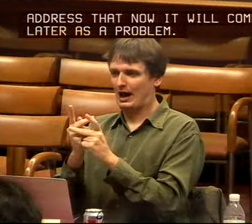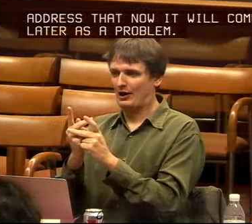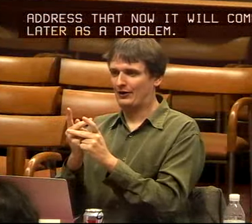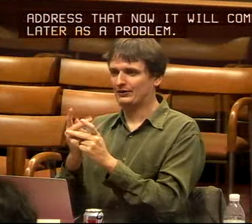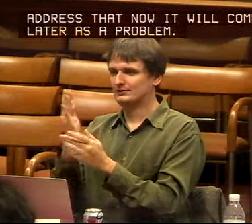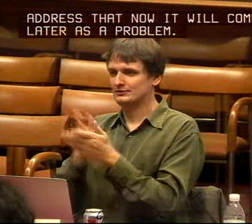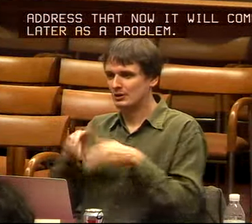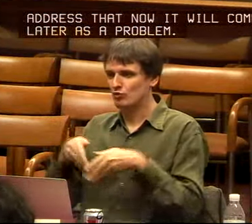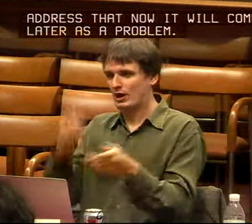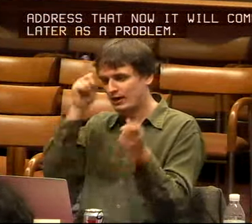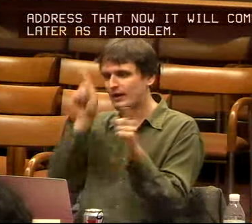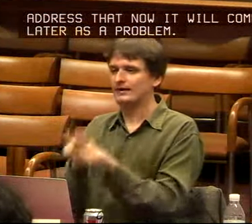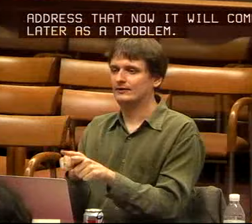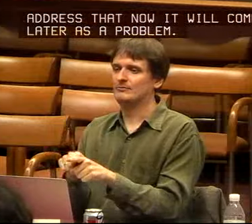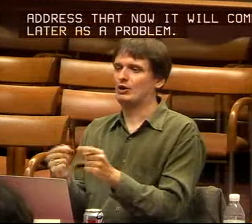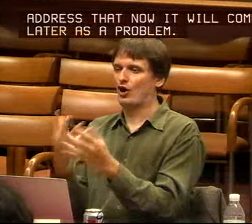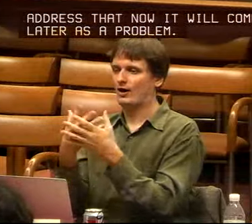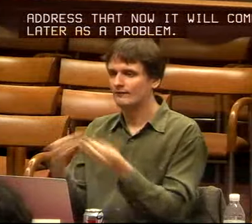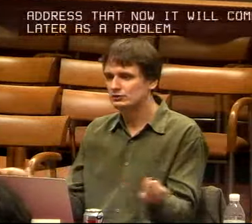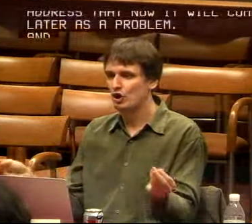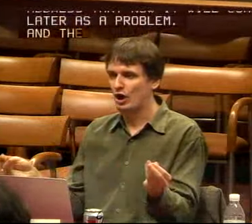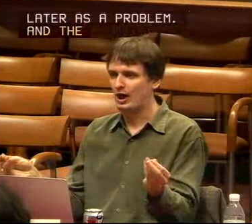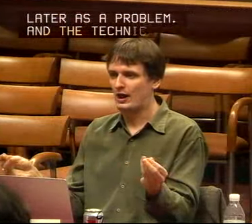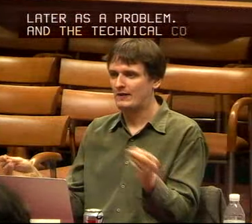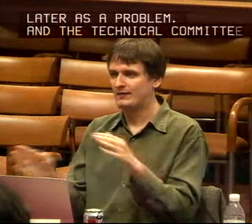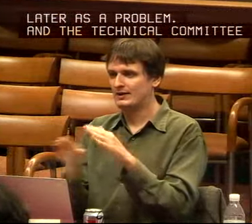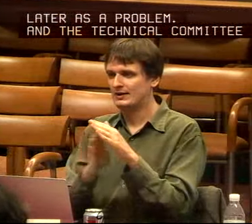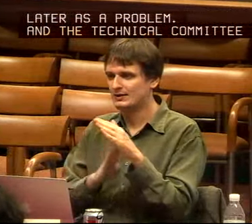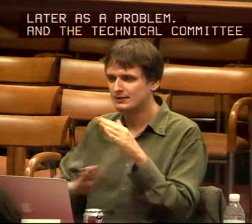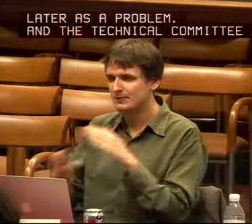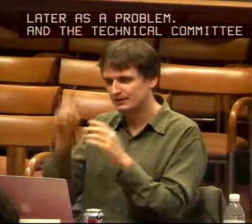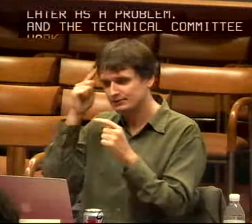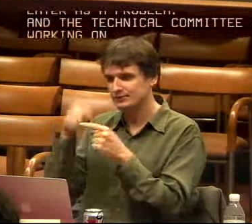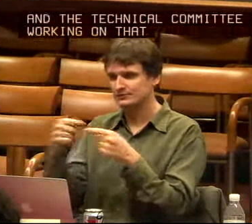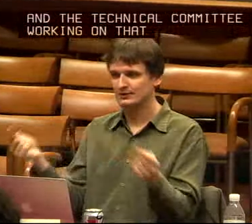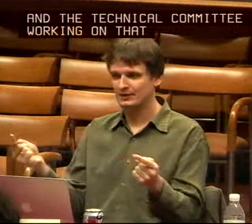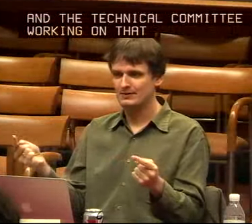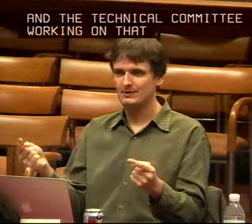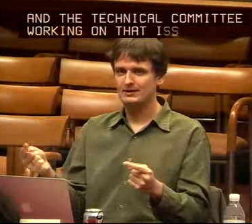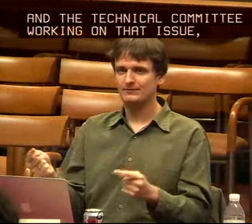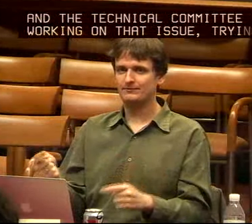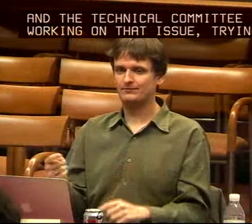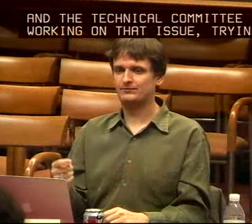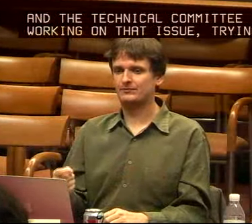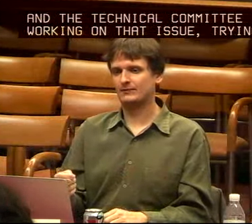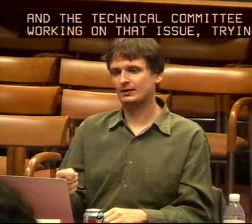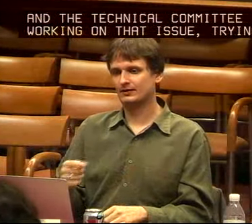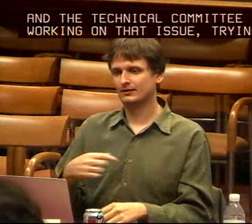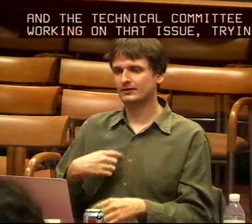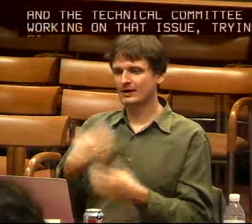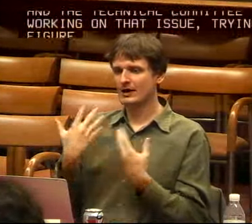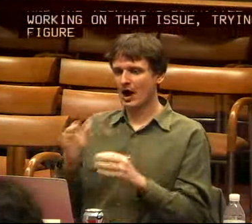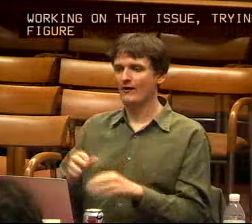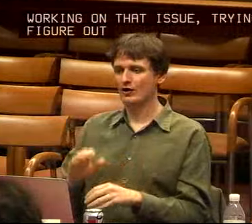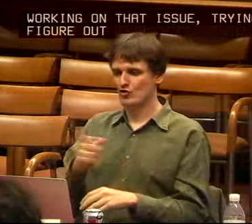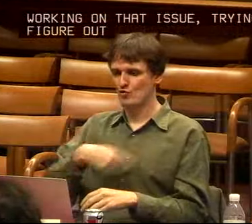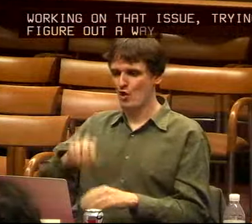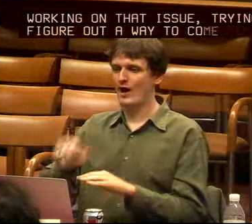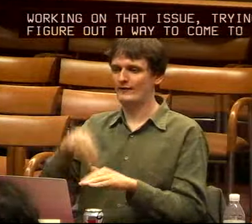issue, trying to figure out a way to come to agreement about that and to solve all of the opposing views that we